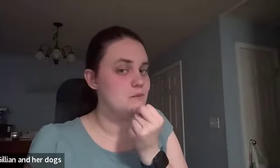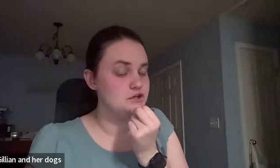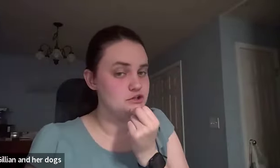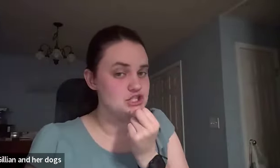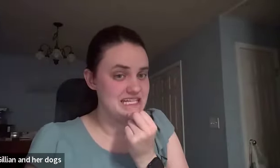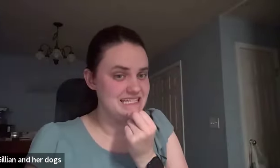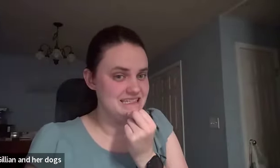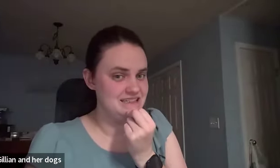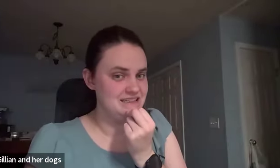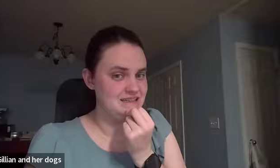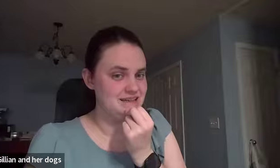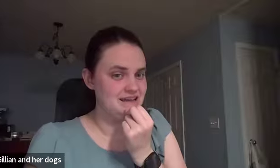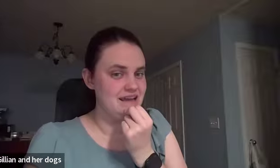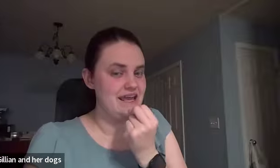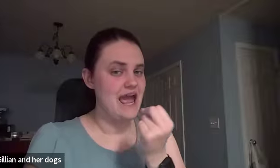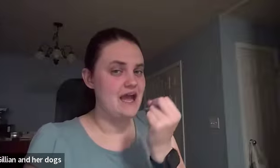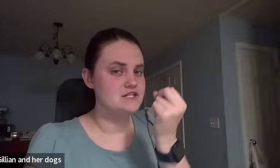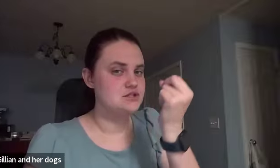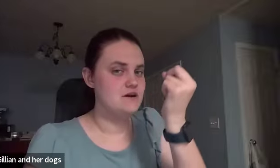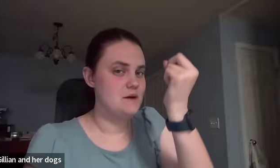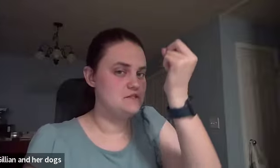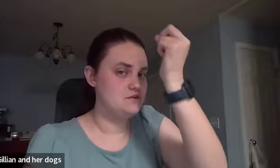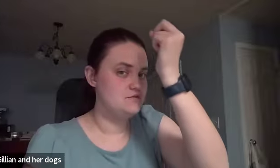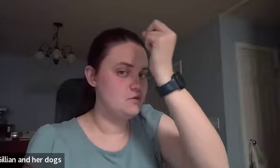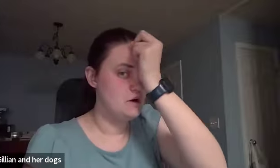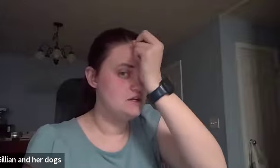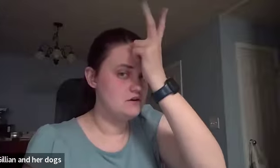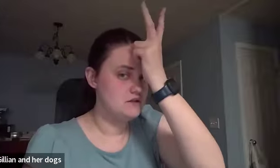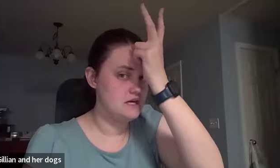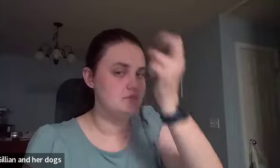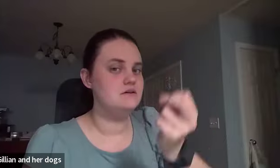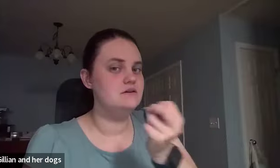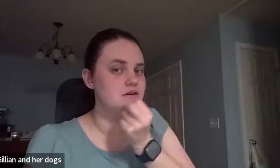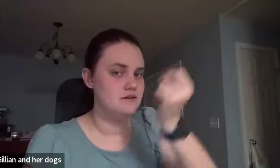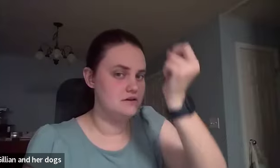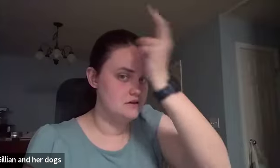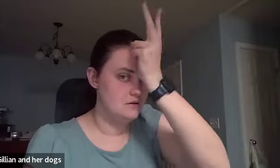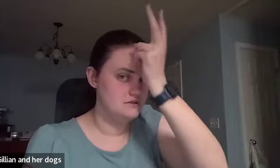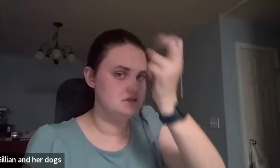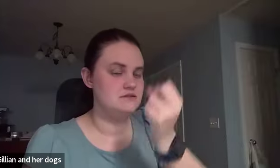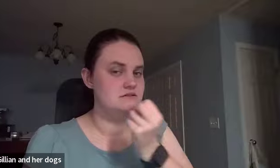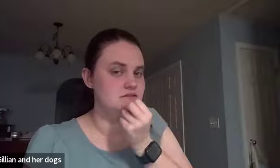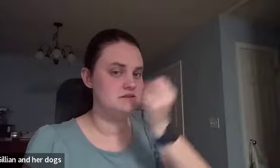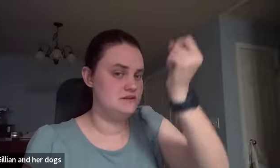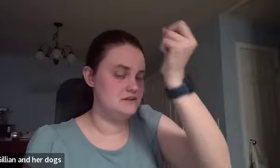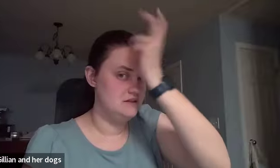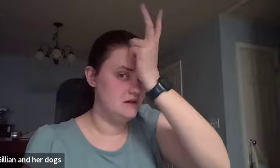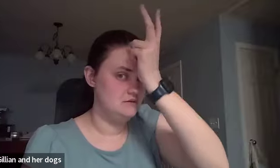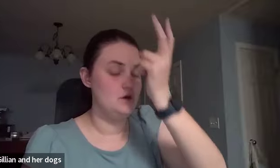thumb on your chin, and as you come up to your forehead, you're gonna flick it up. Goat, goat,